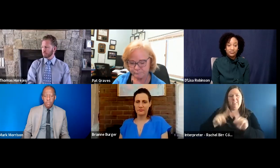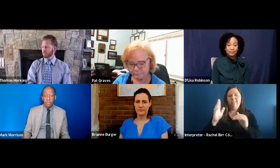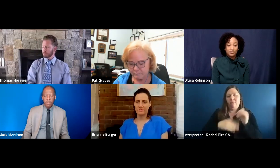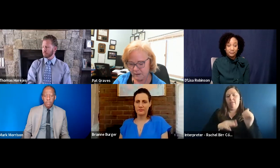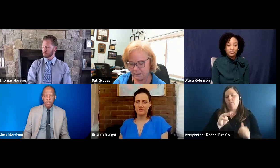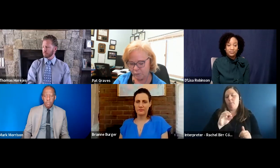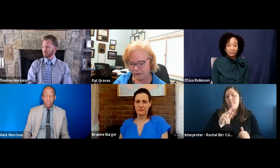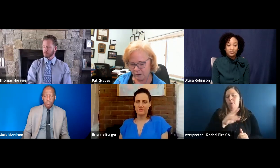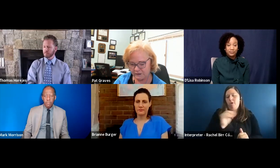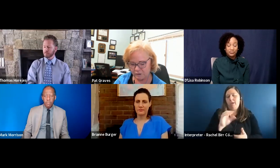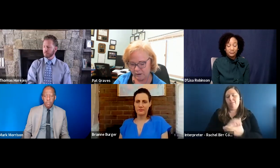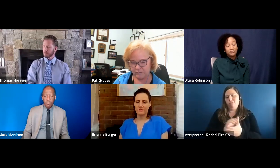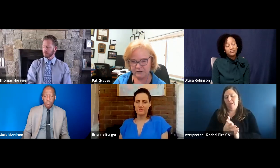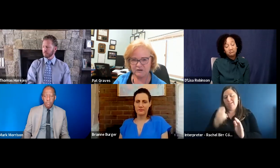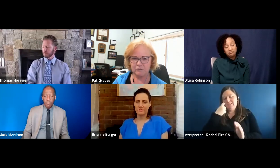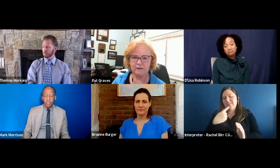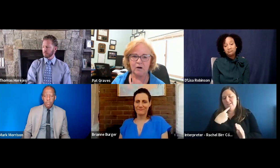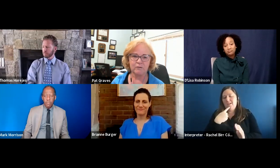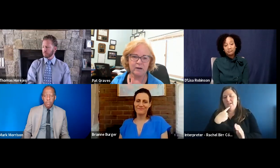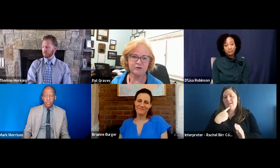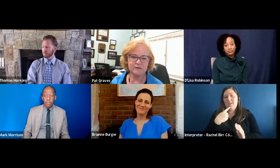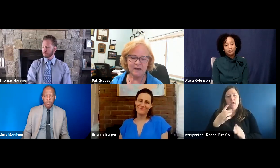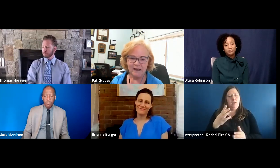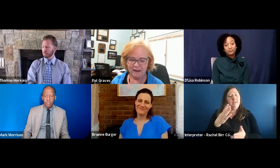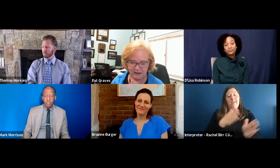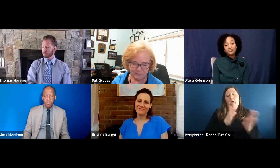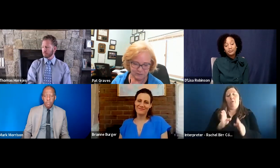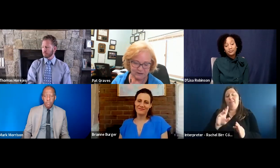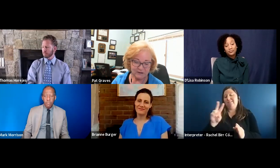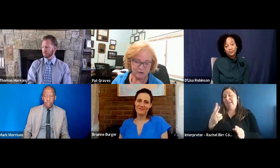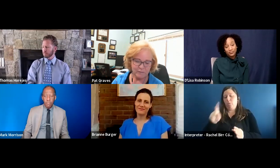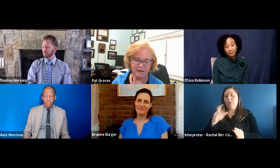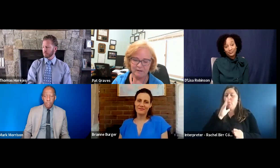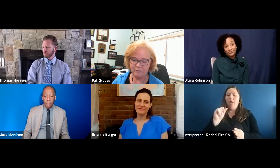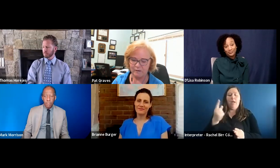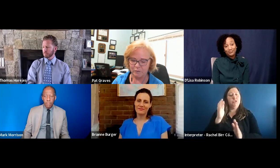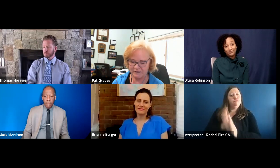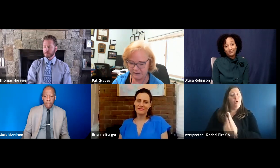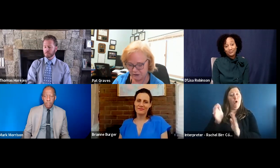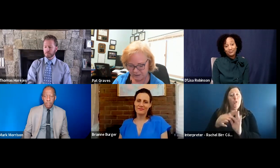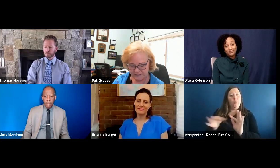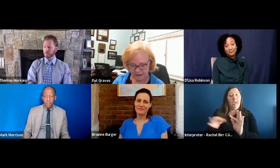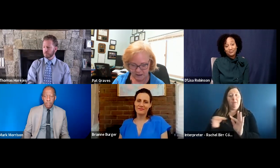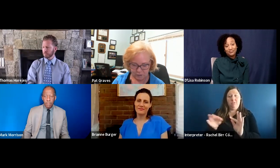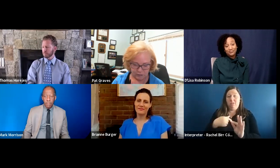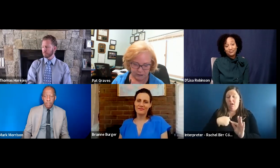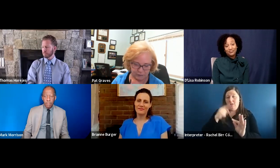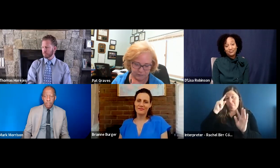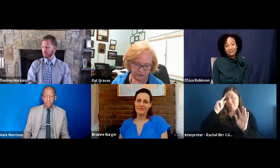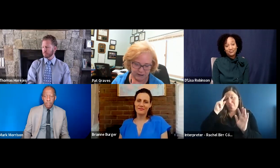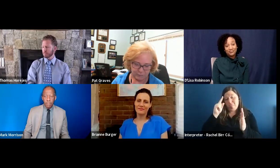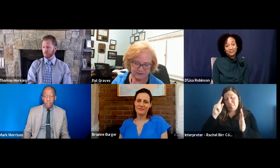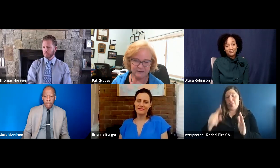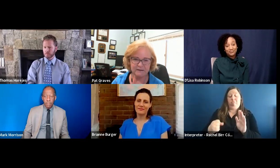said. Now, moving on to, why don't we just turn on the auto captions? And I was really struck by the percentages